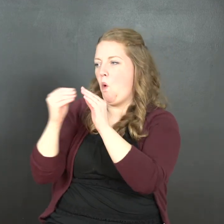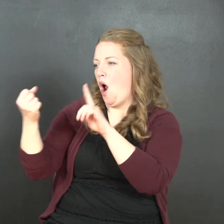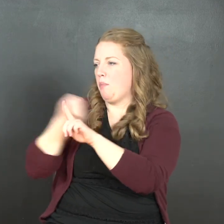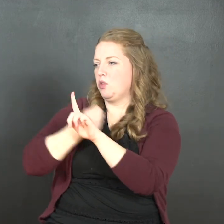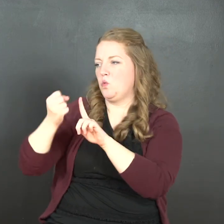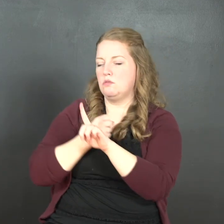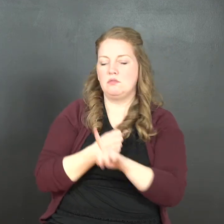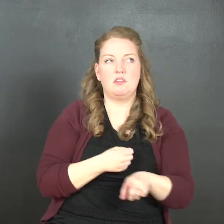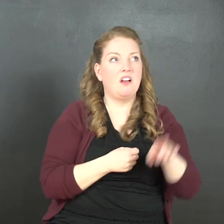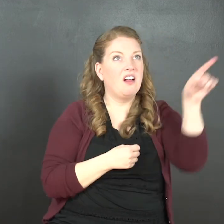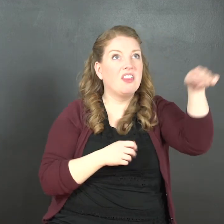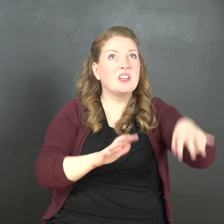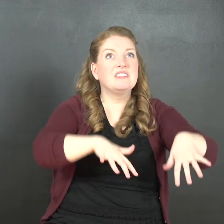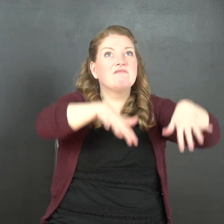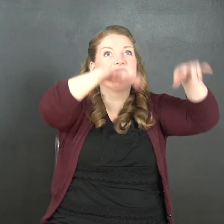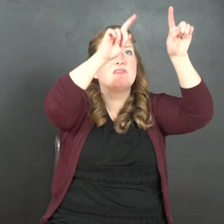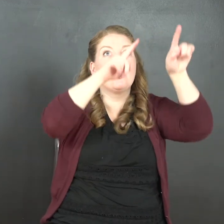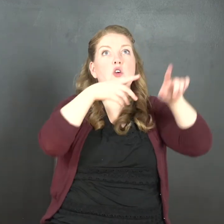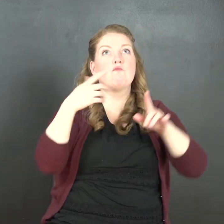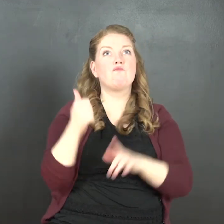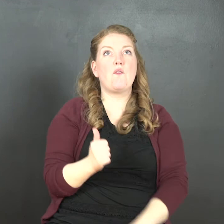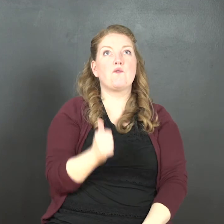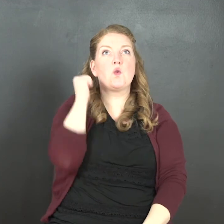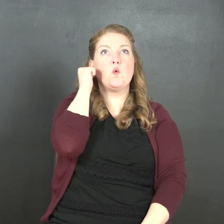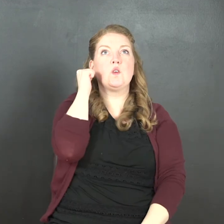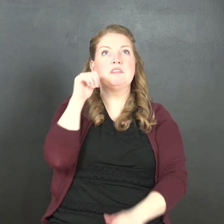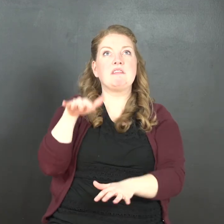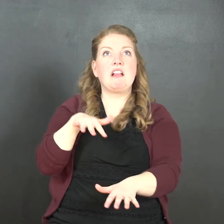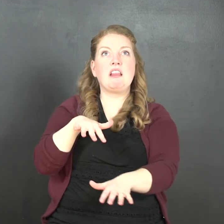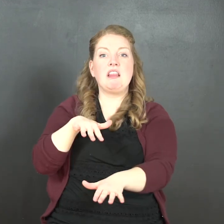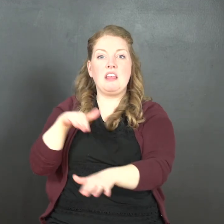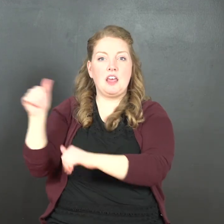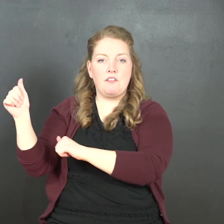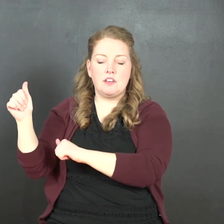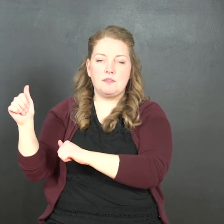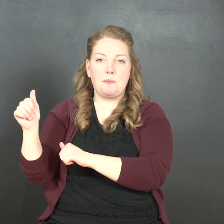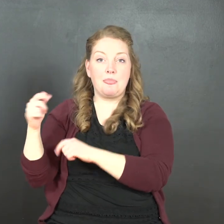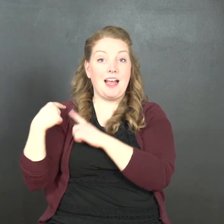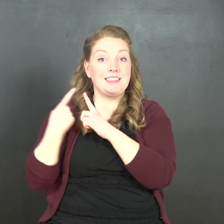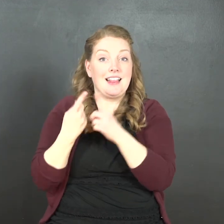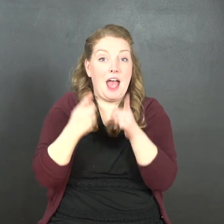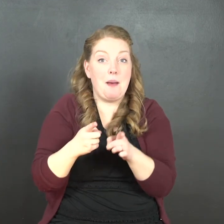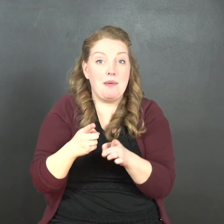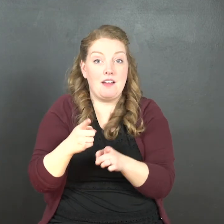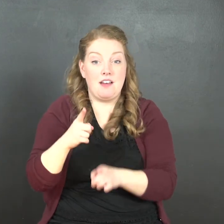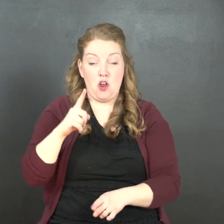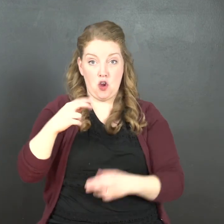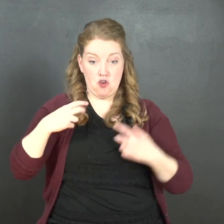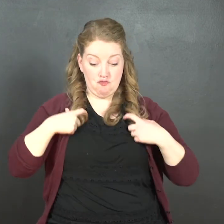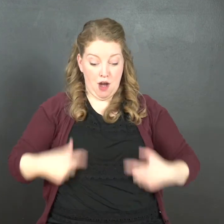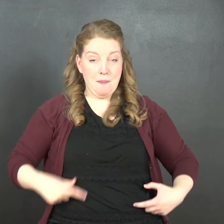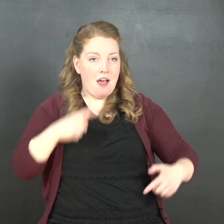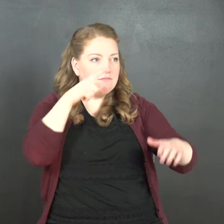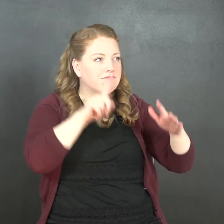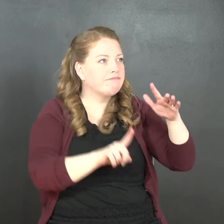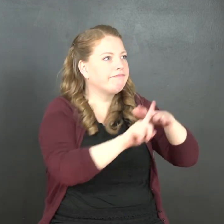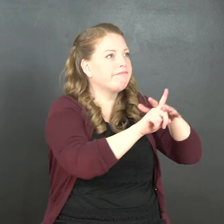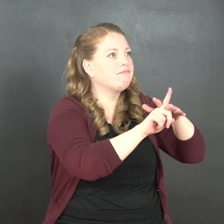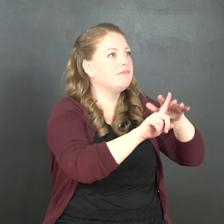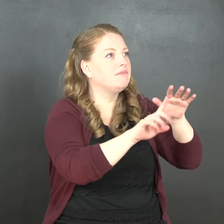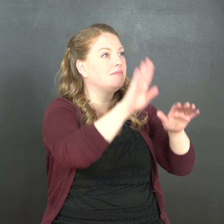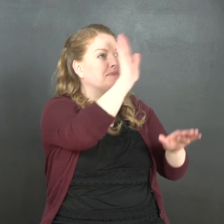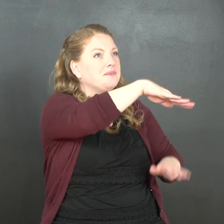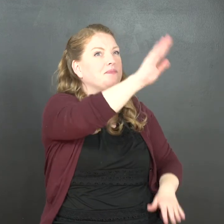Until Rabbi Schachter spoke to them in their own language. And here's what he said by translation: peace be upon